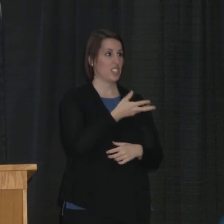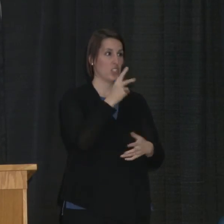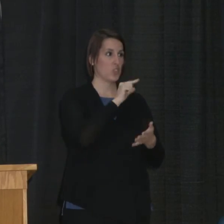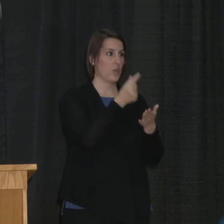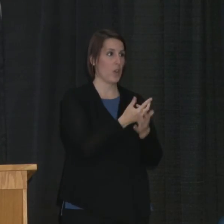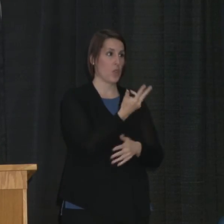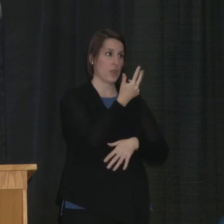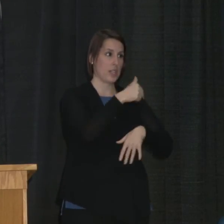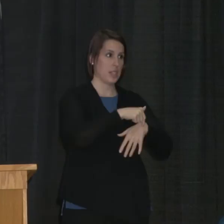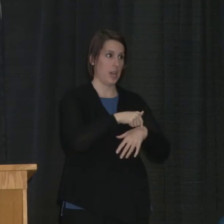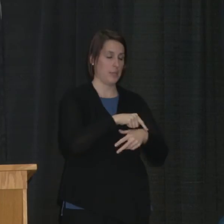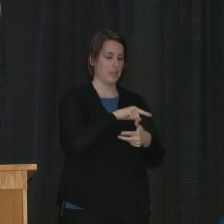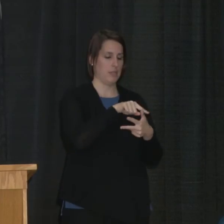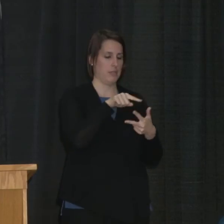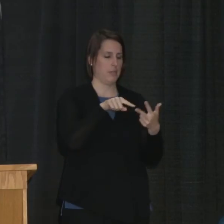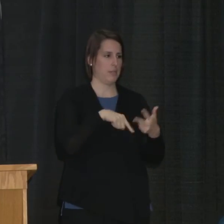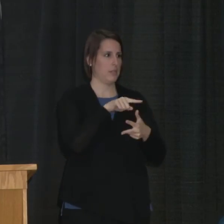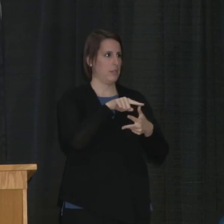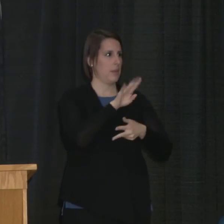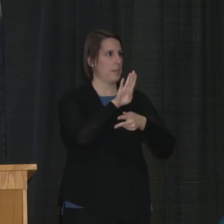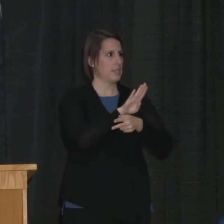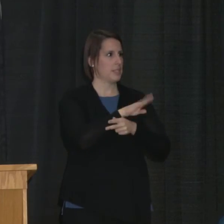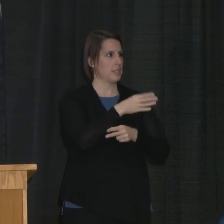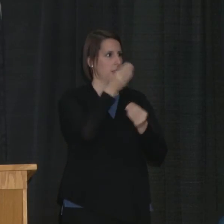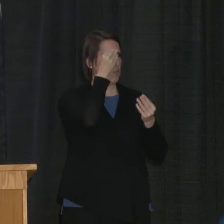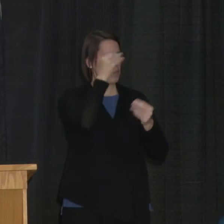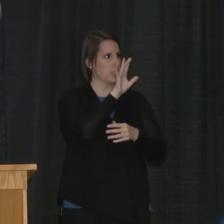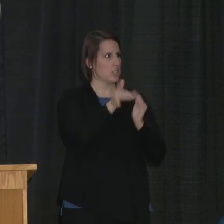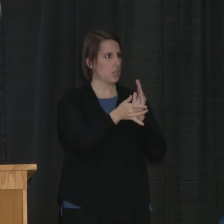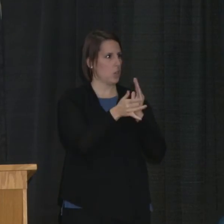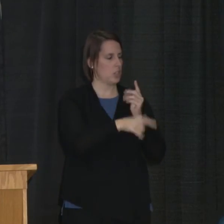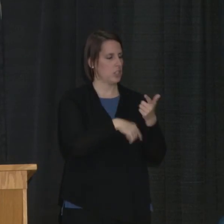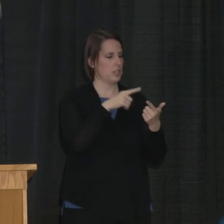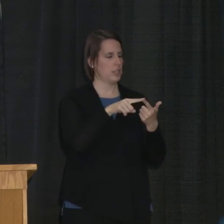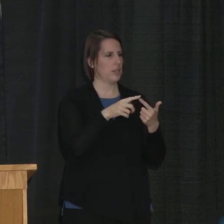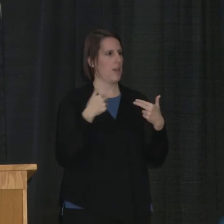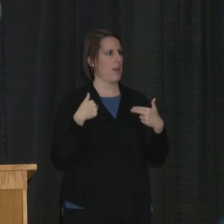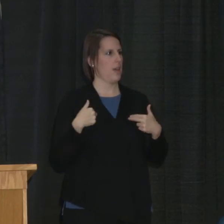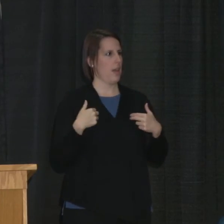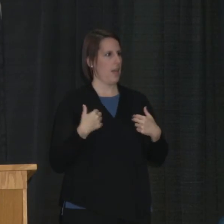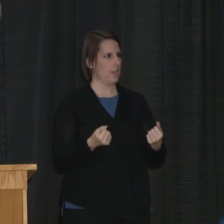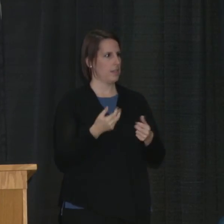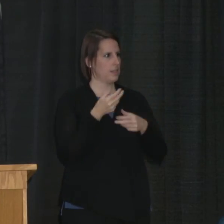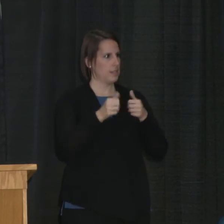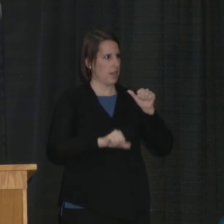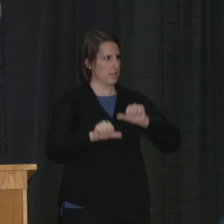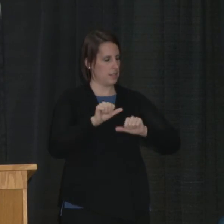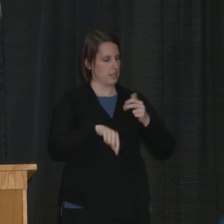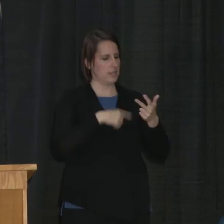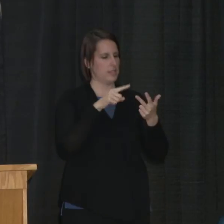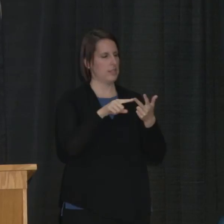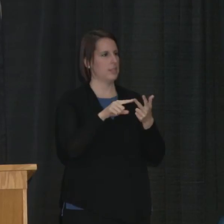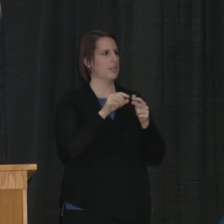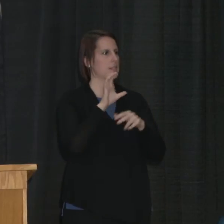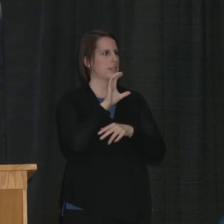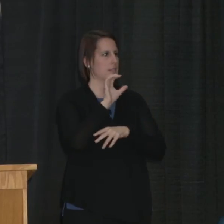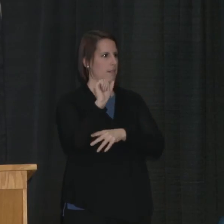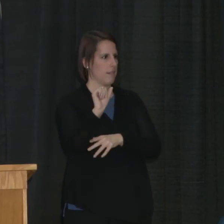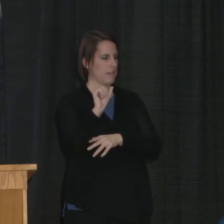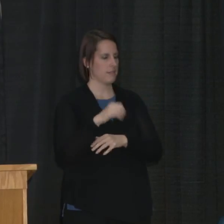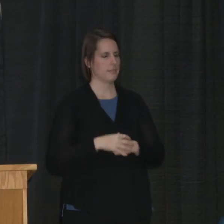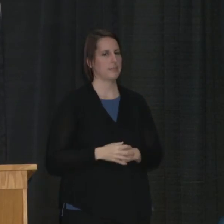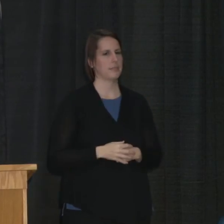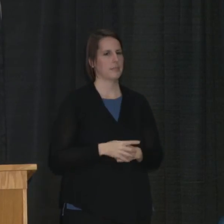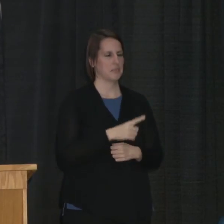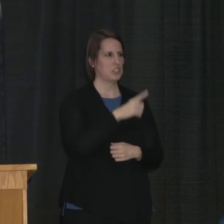programs: Business Information and Technology, Health Sciences, and Continuing Care. Now, she decided to return once